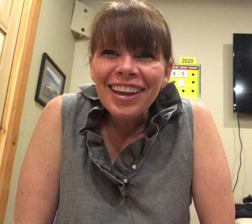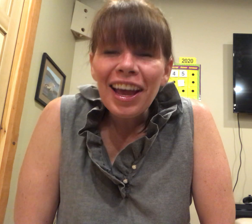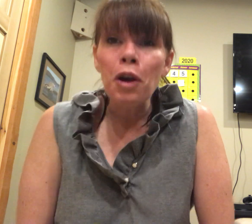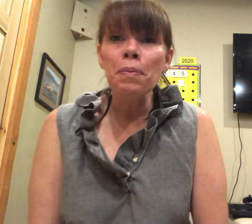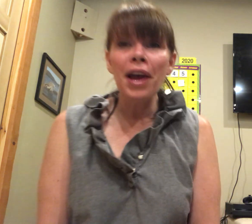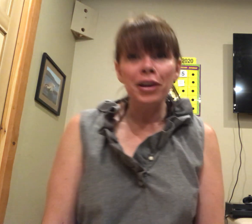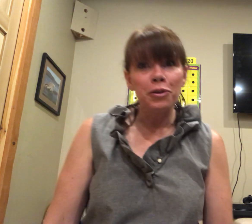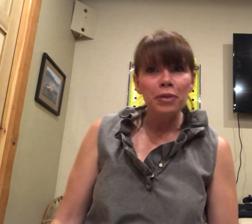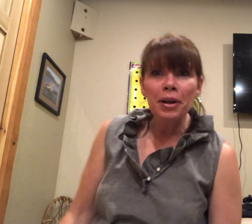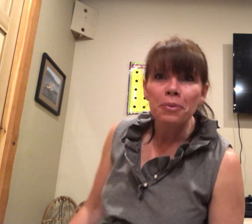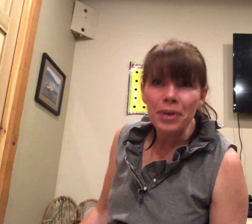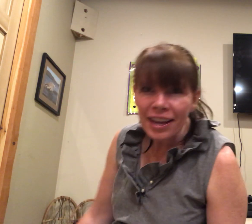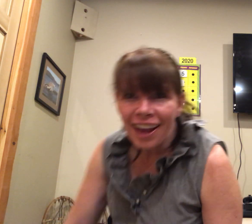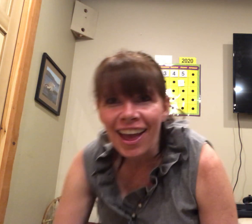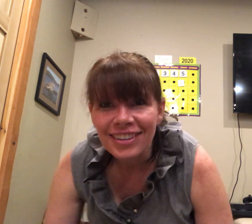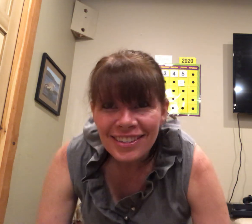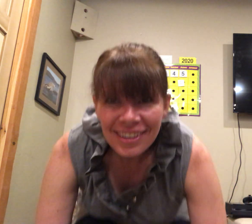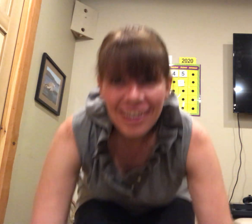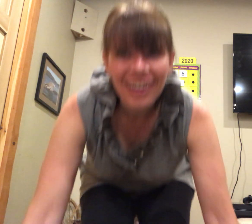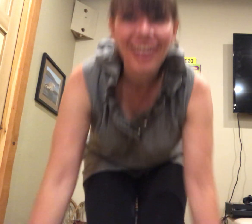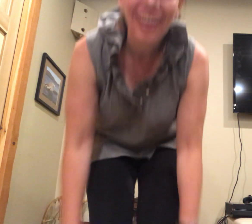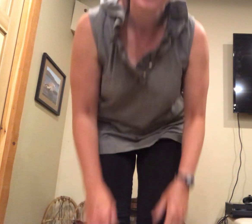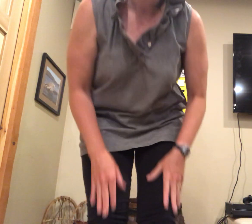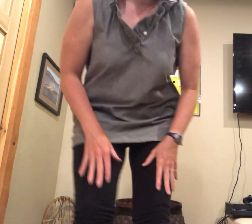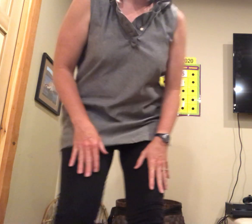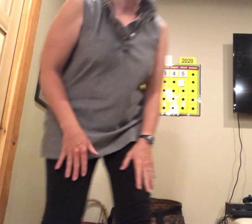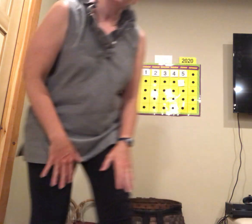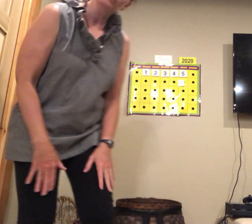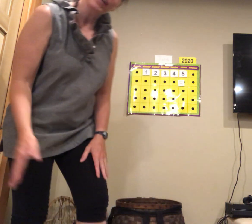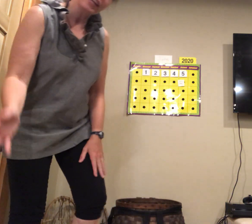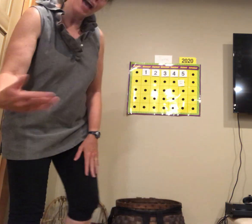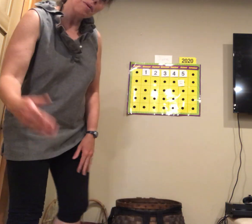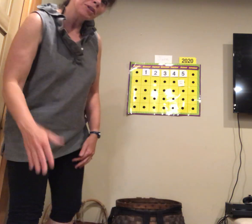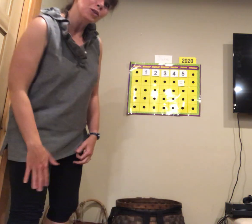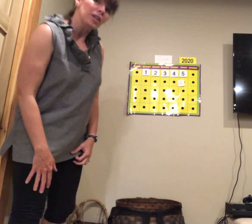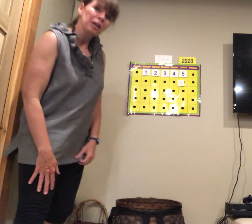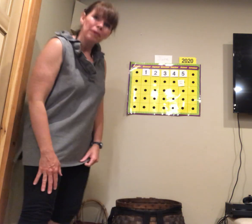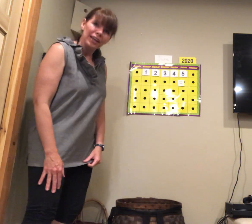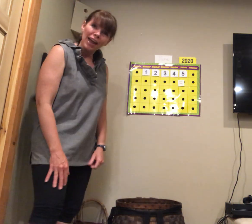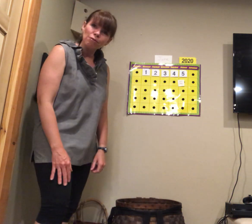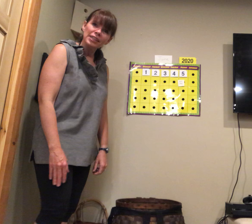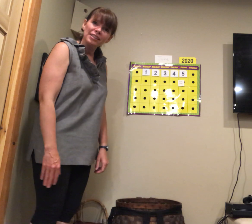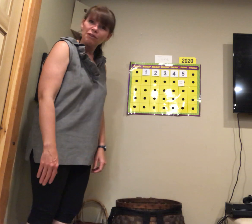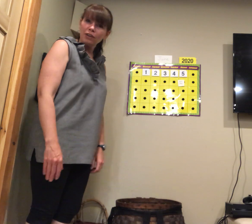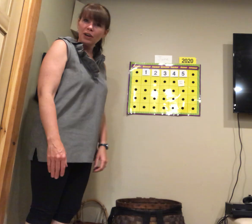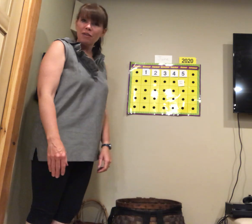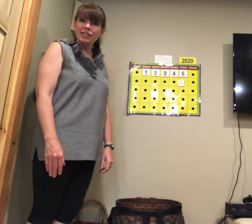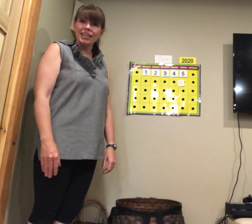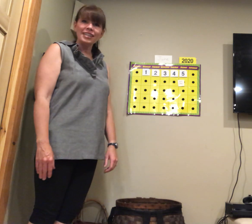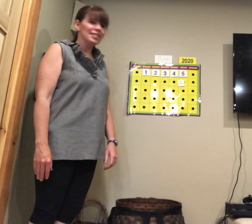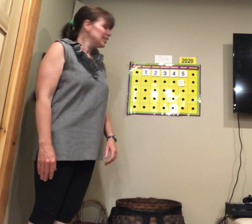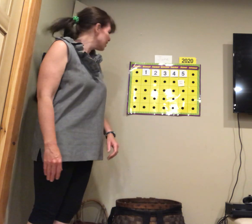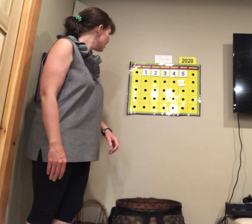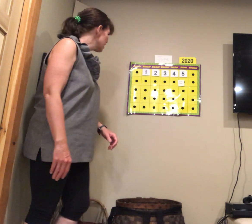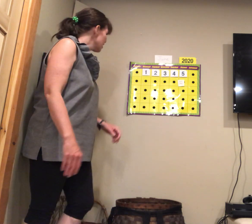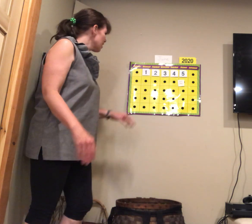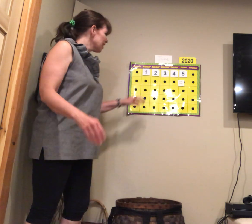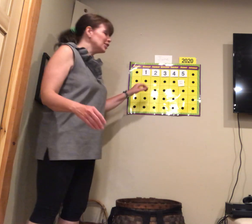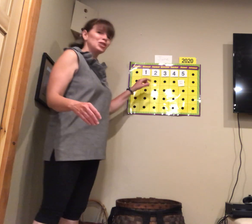I hope you had a great weekend. You guys ready to help me do a little bit of counting to figure out the date? Let's do